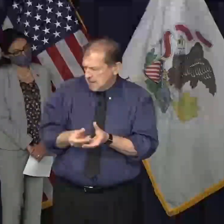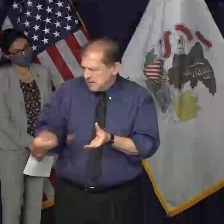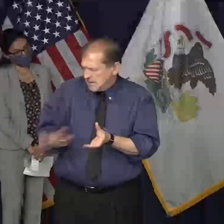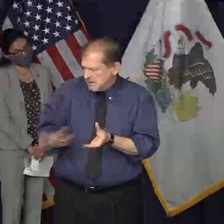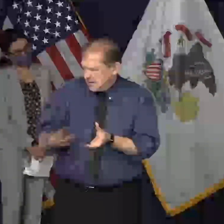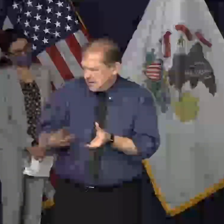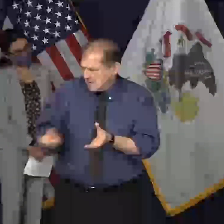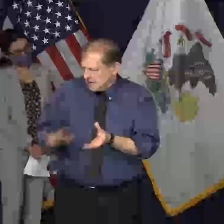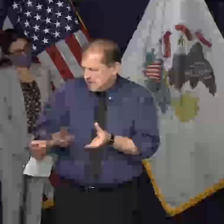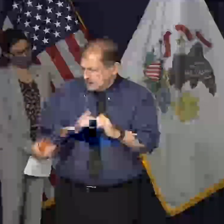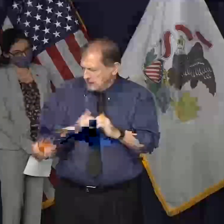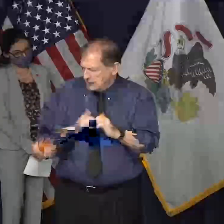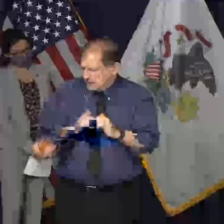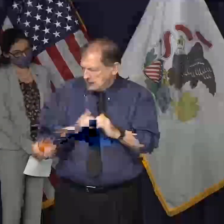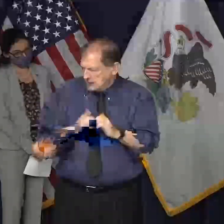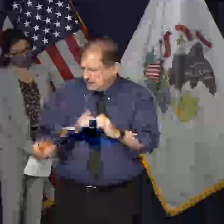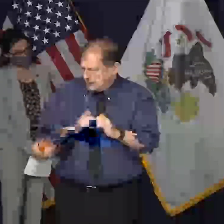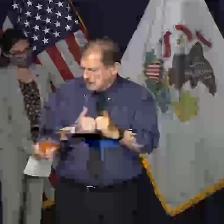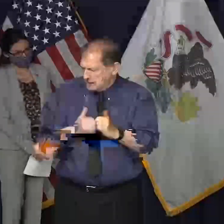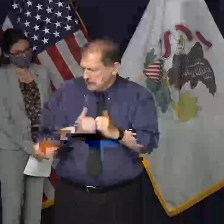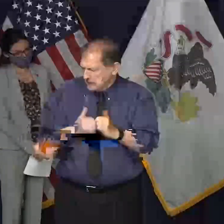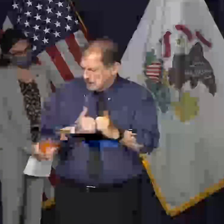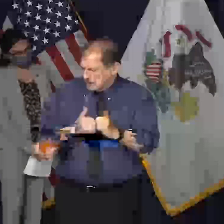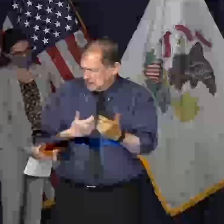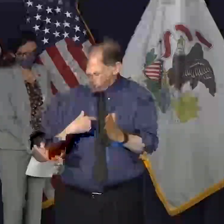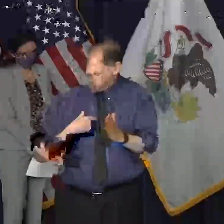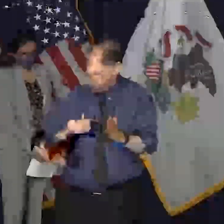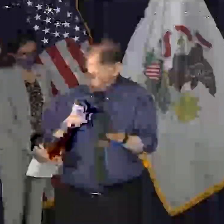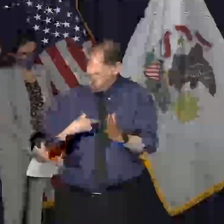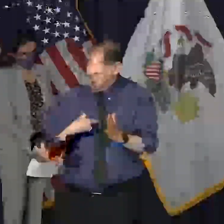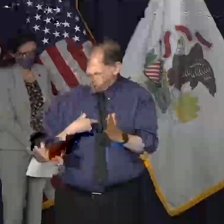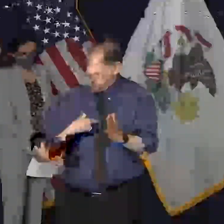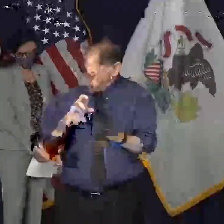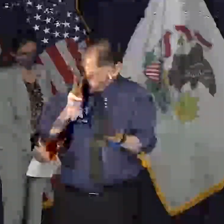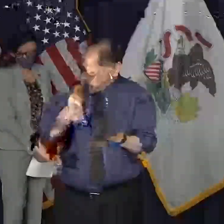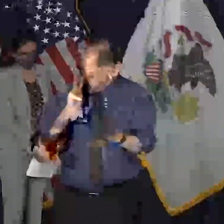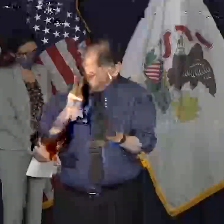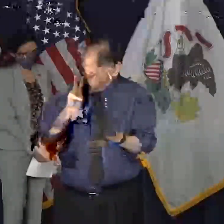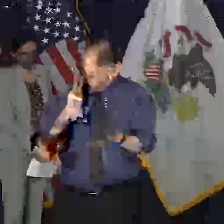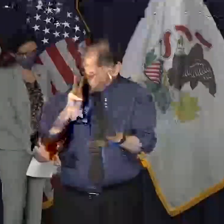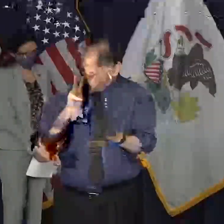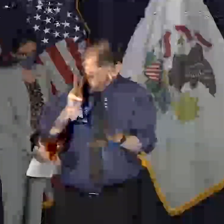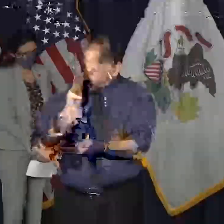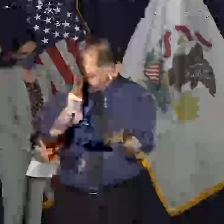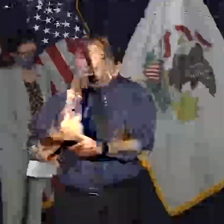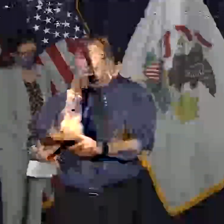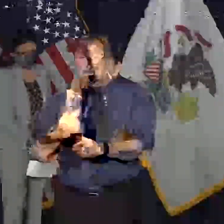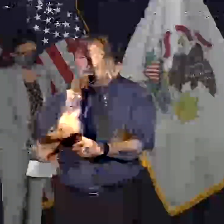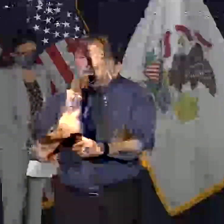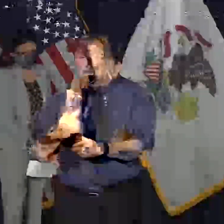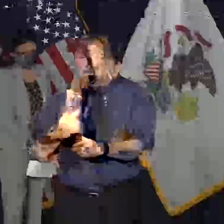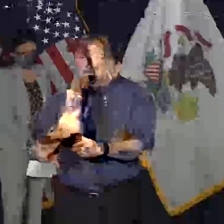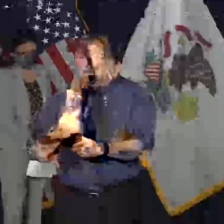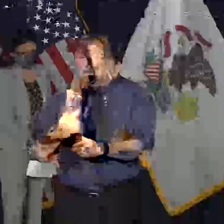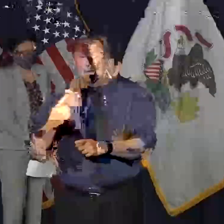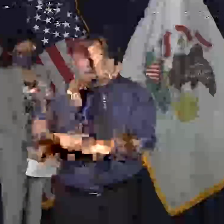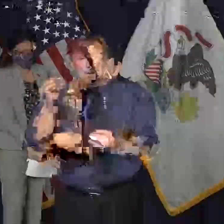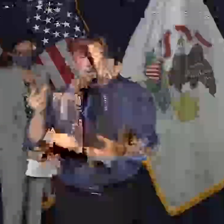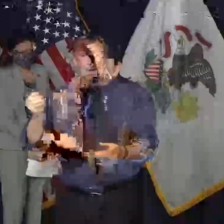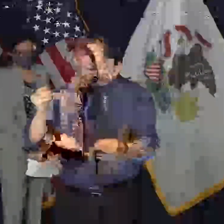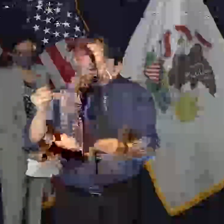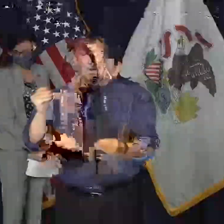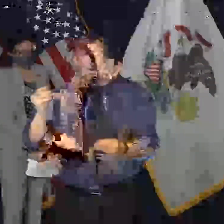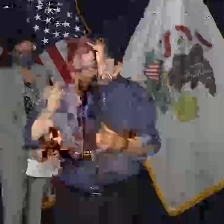WIC benefits to testing location information. Additionally, the Illinois Coalition for Immigrant and Refugee